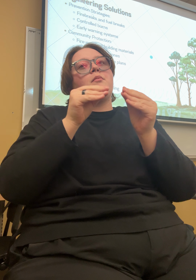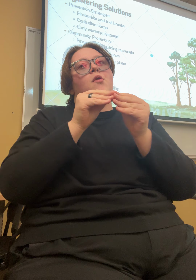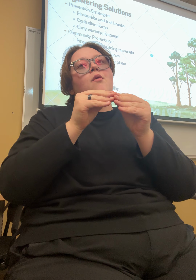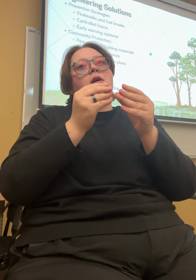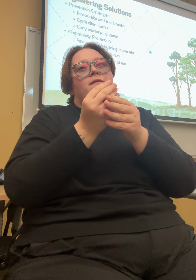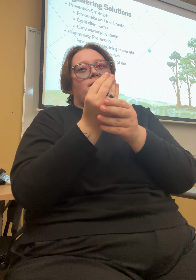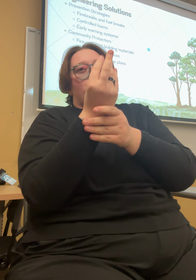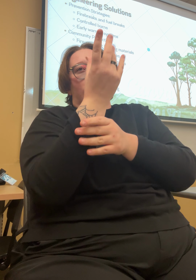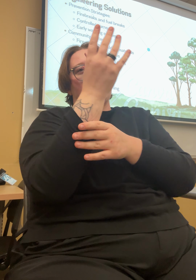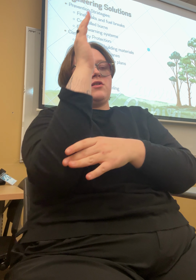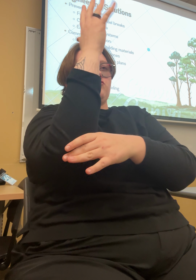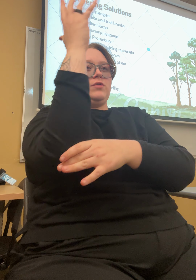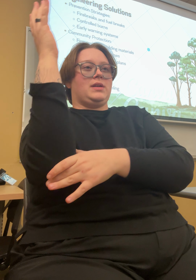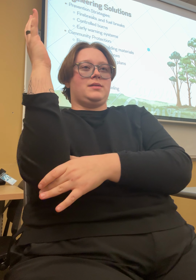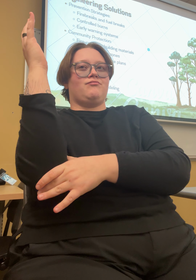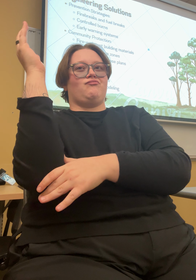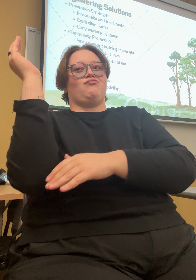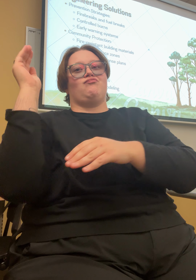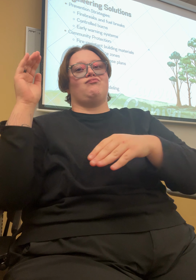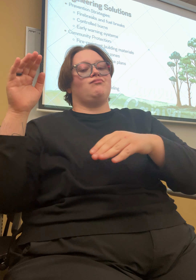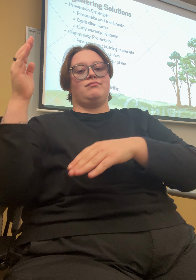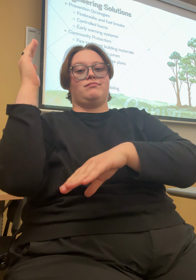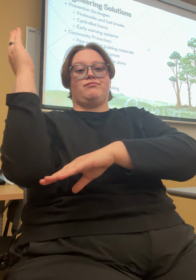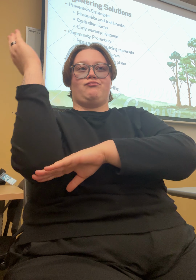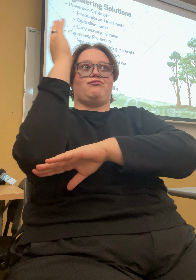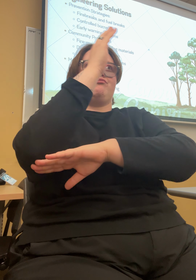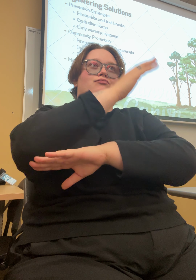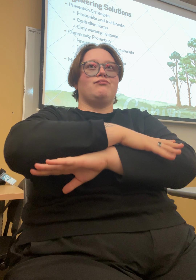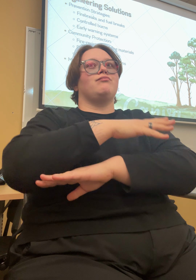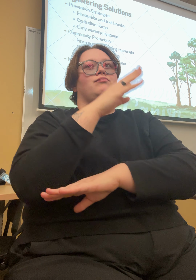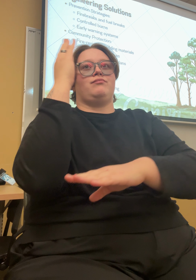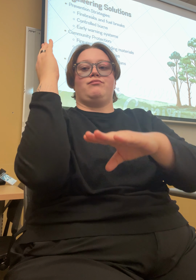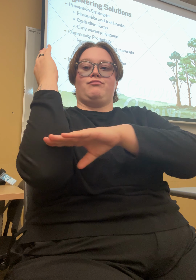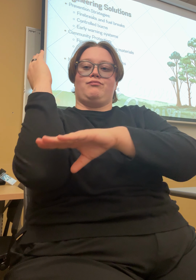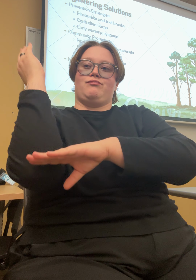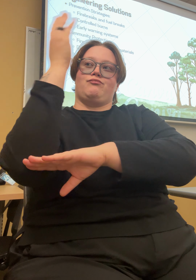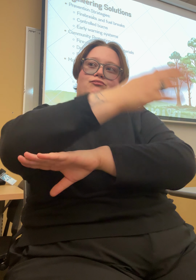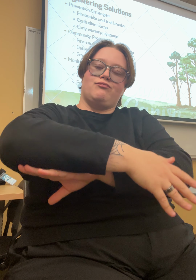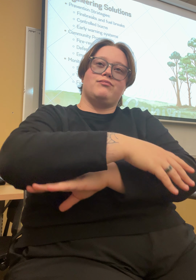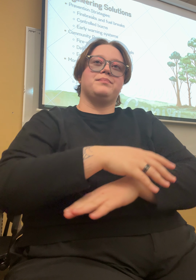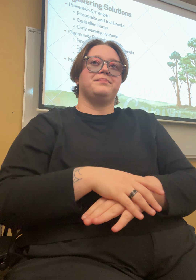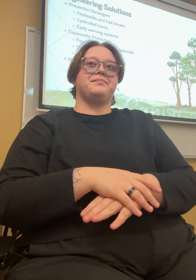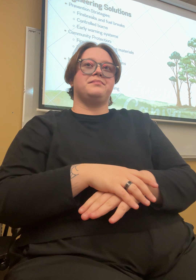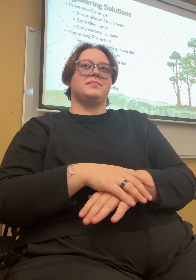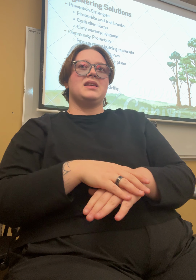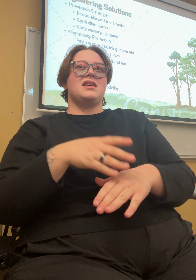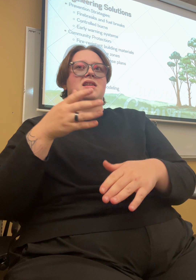And then some engineering solutions, because it's really important to prevent this sort of thing from